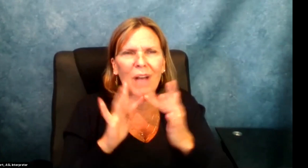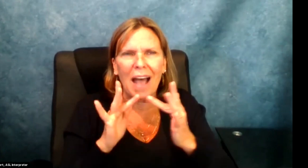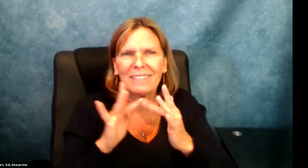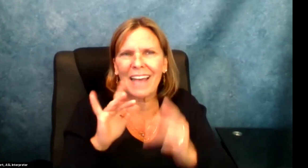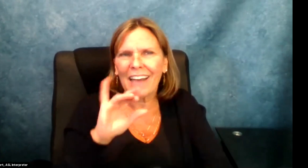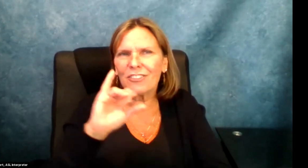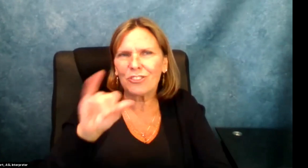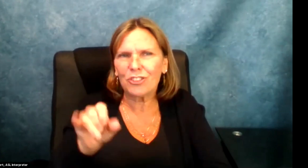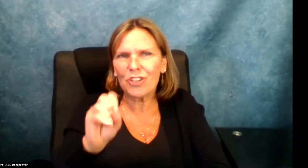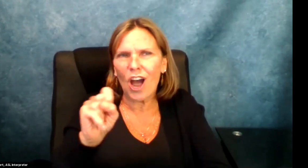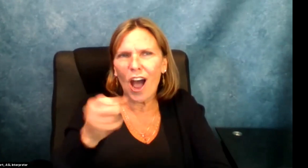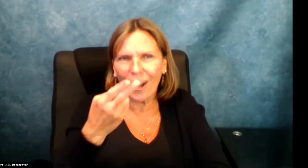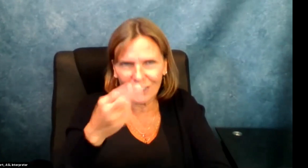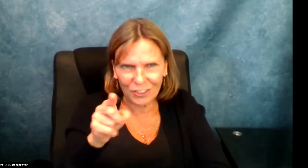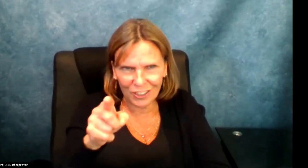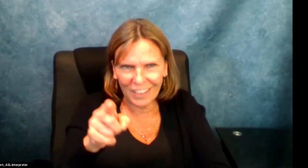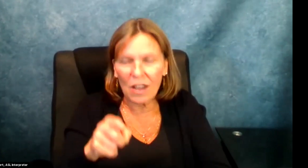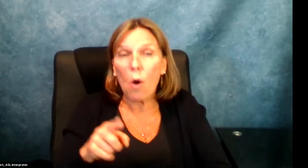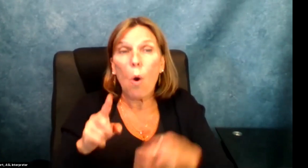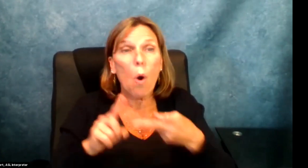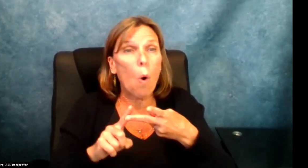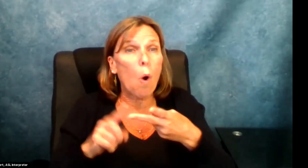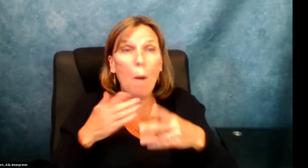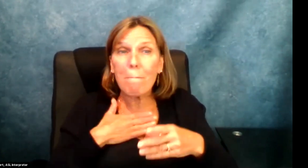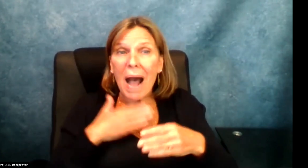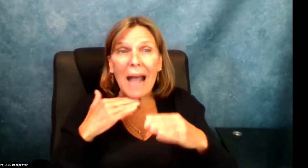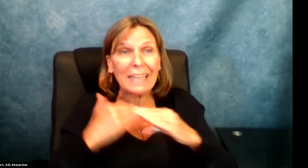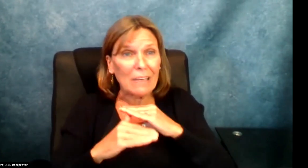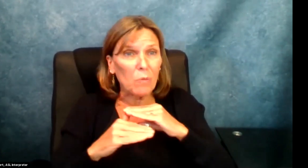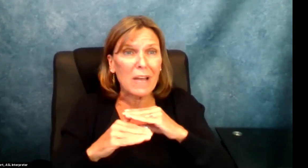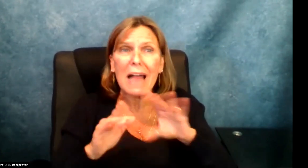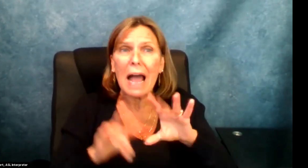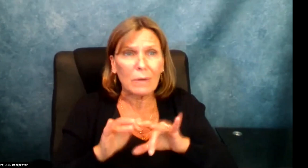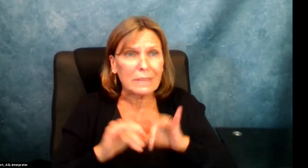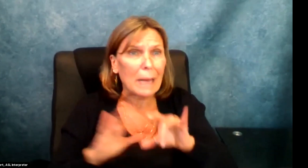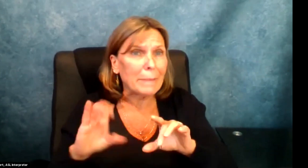my email in here.